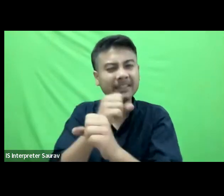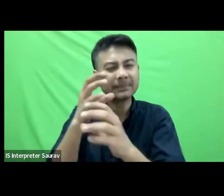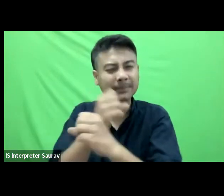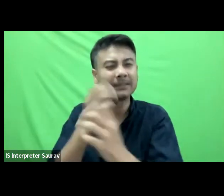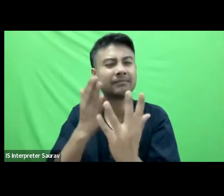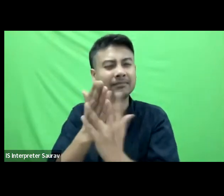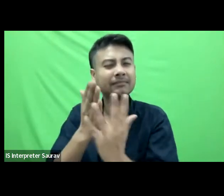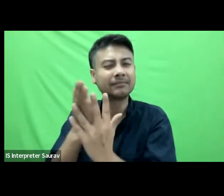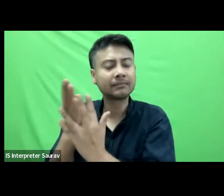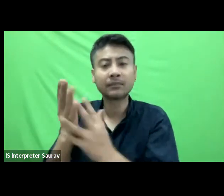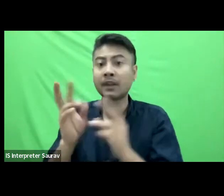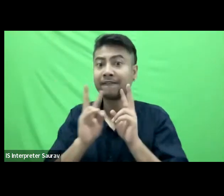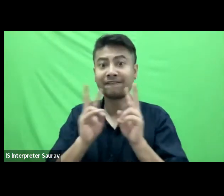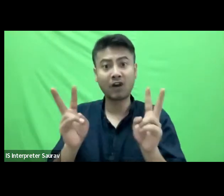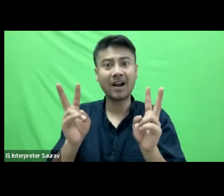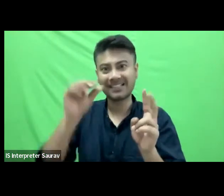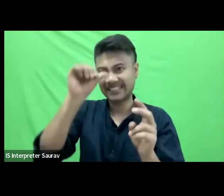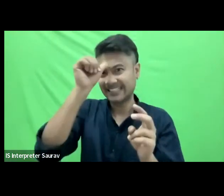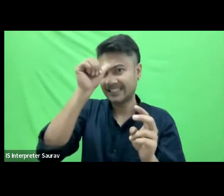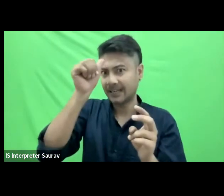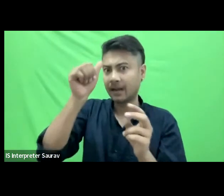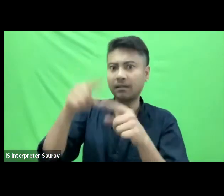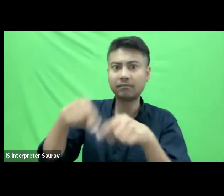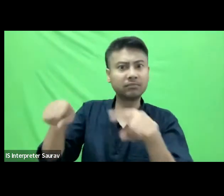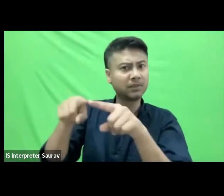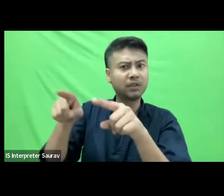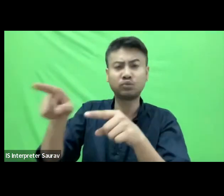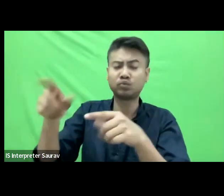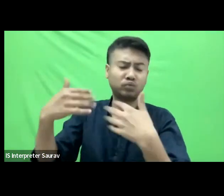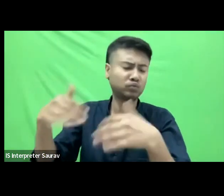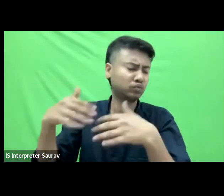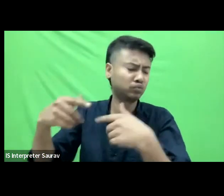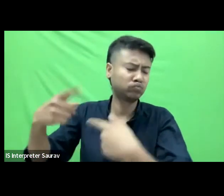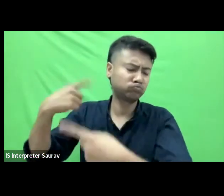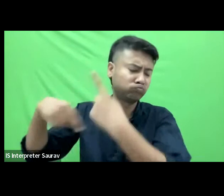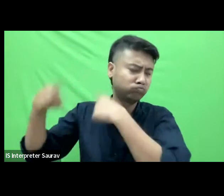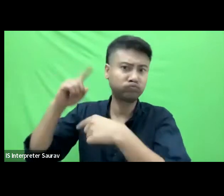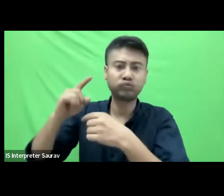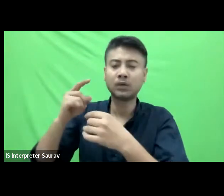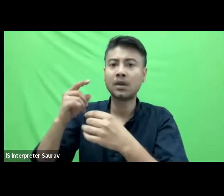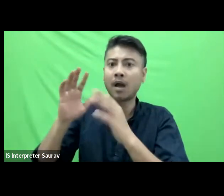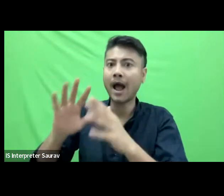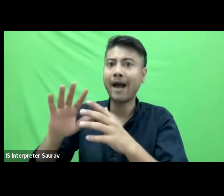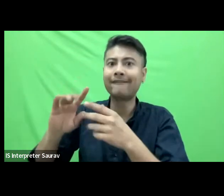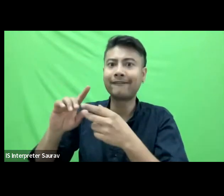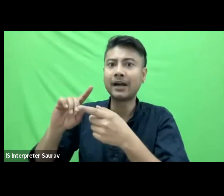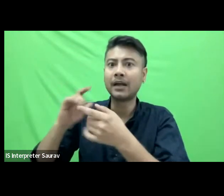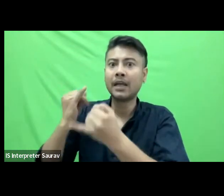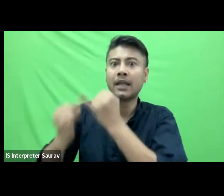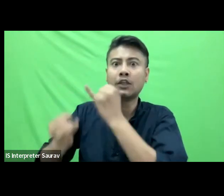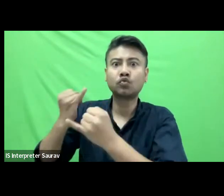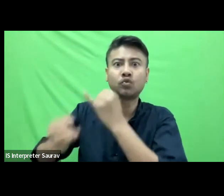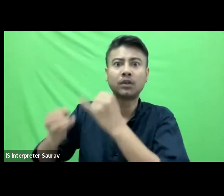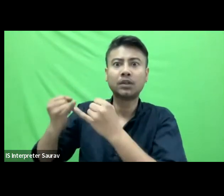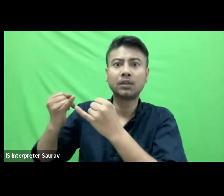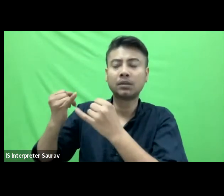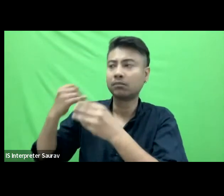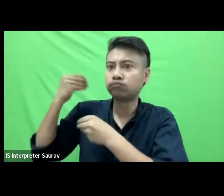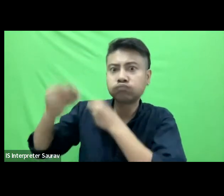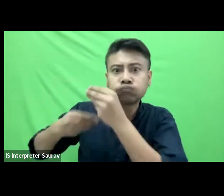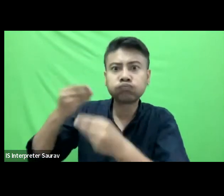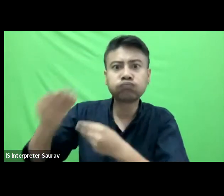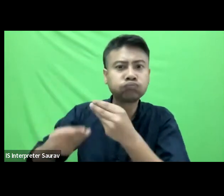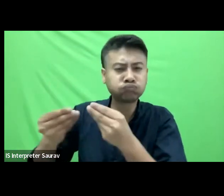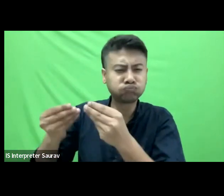challenging reality. It's a historic and culturally significant city that needs innovative solutions to create a more